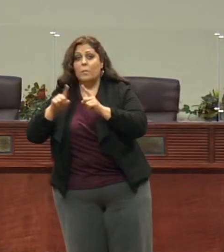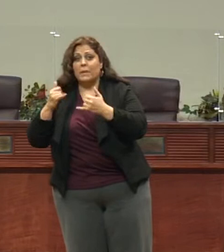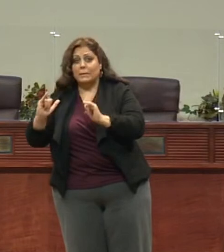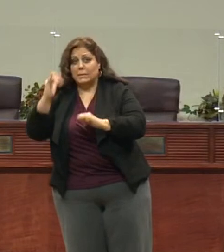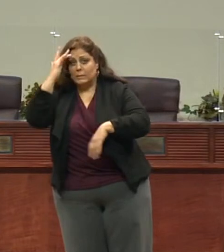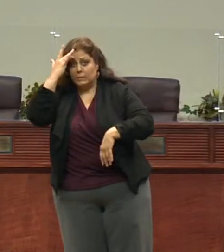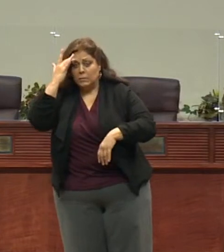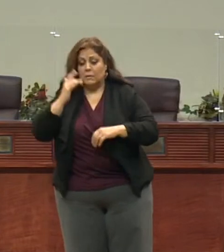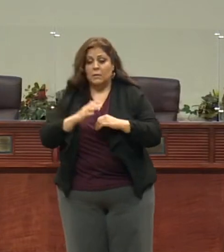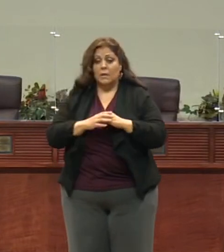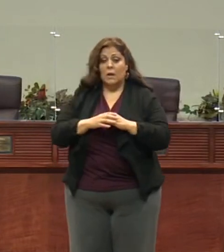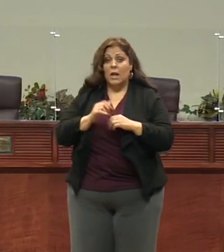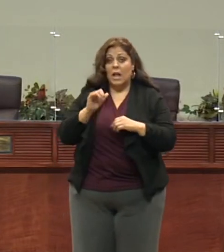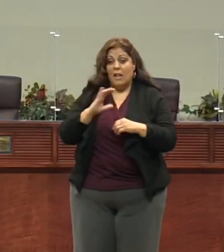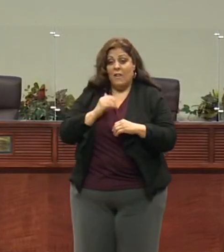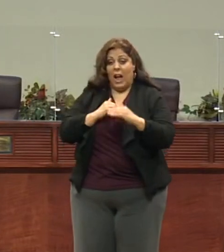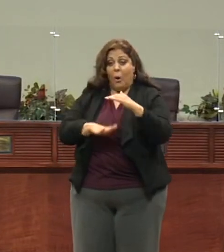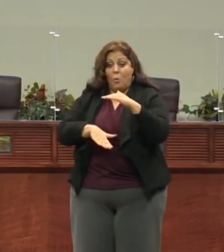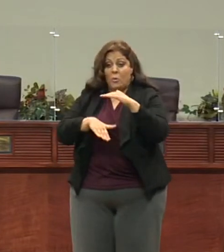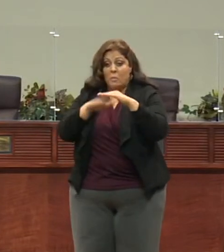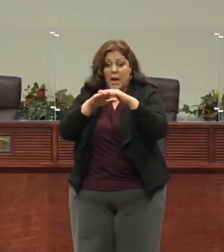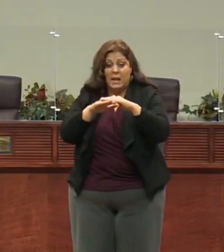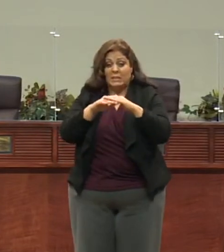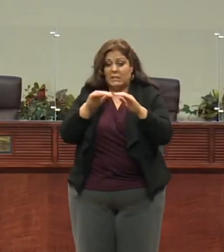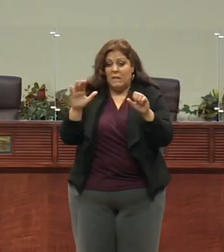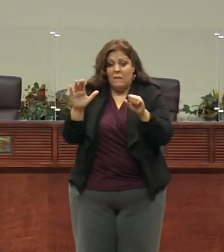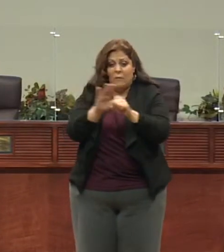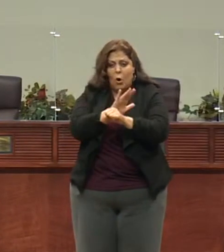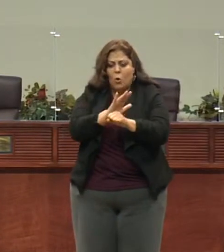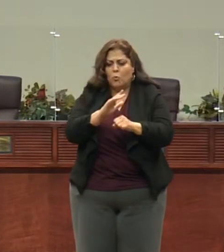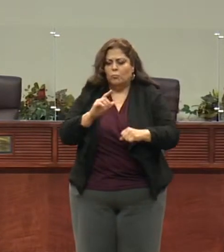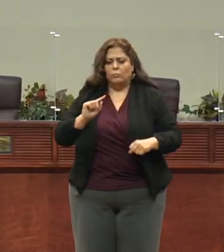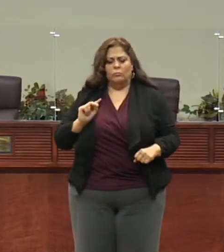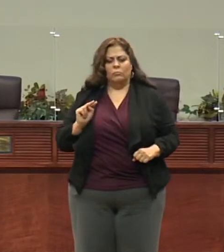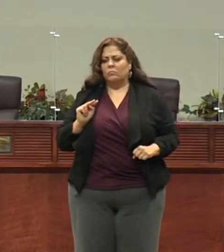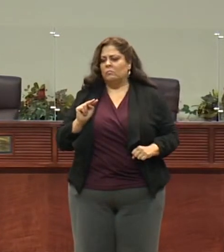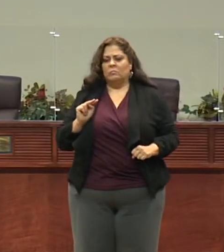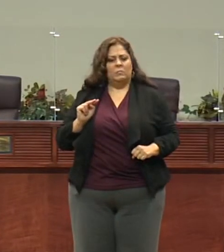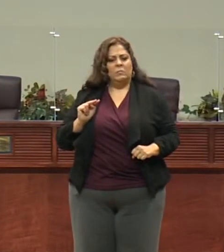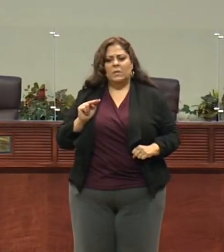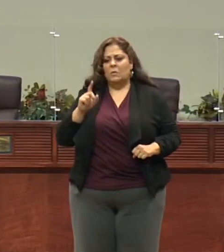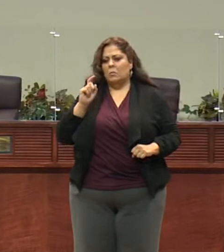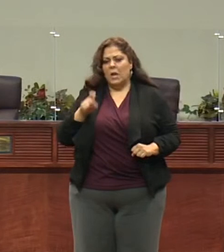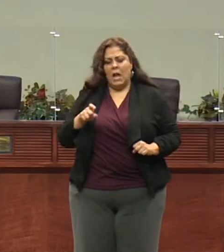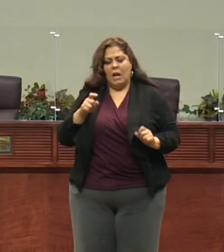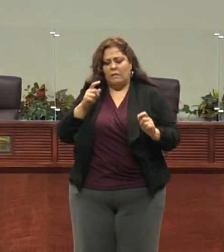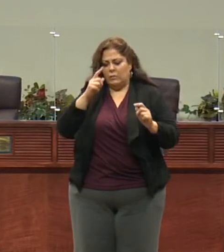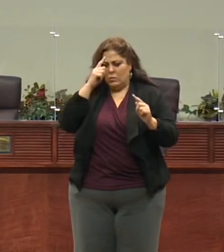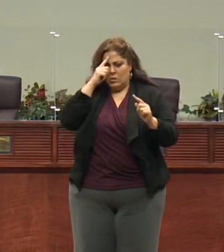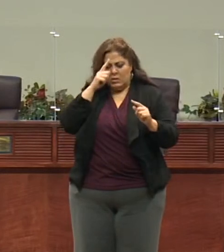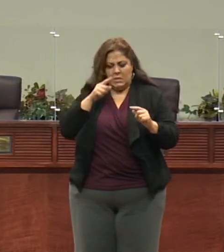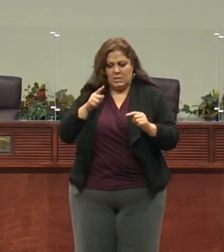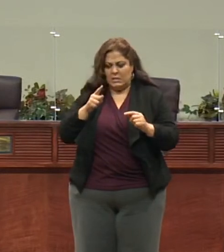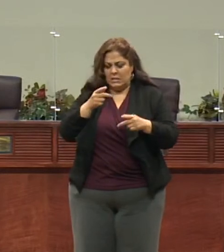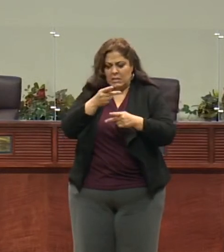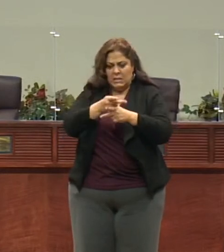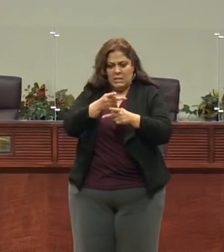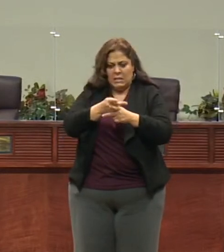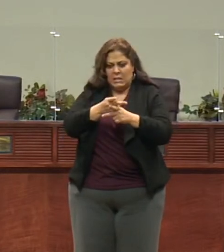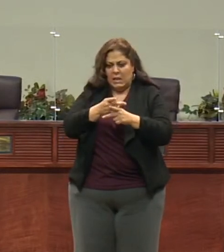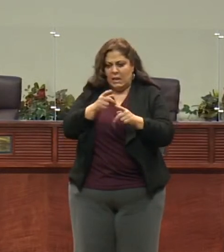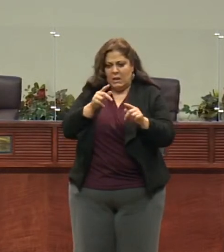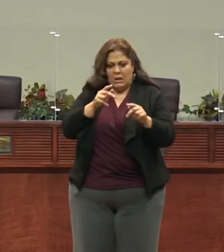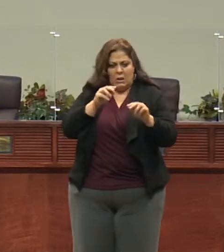our capacity is stretched, we may have to reschedule care that is not